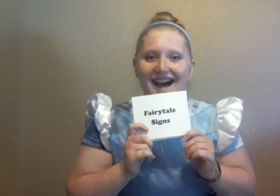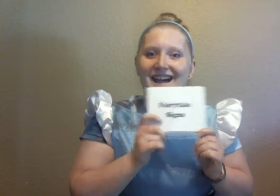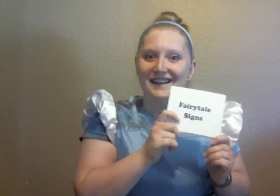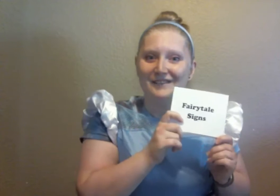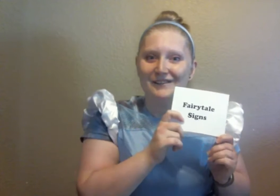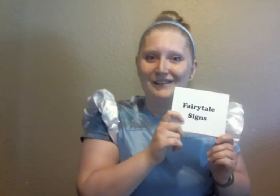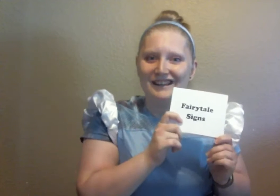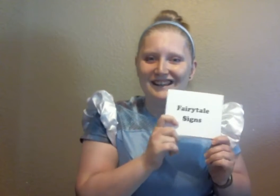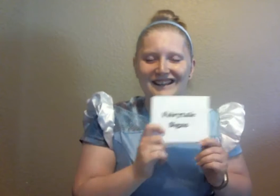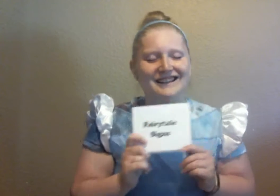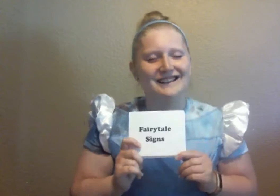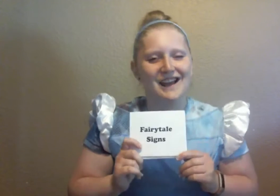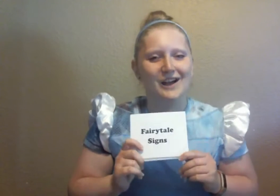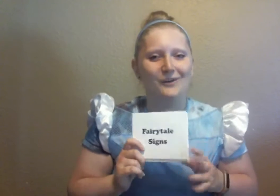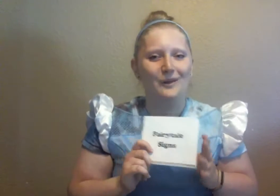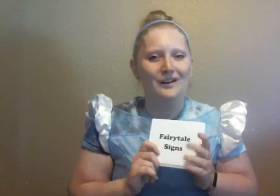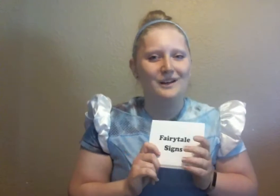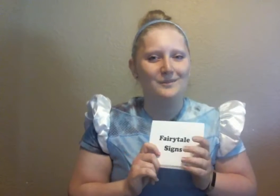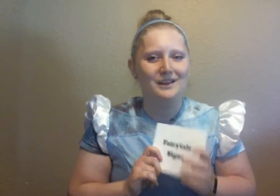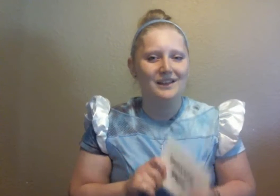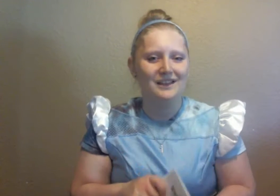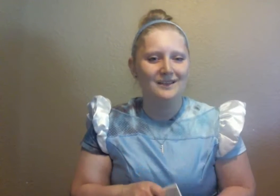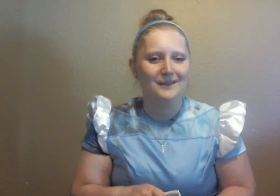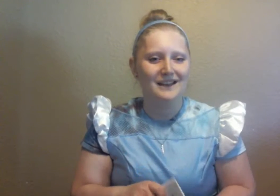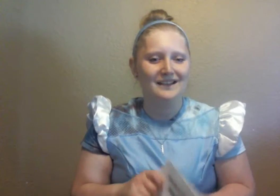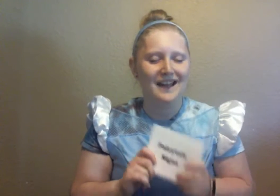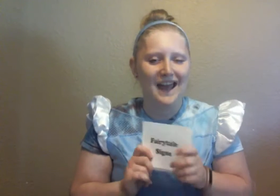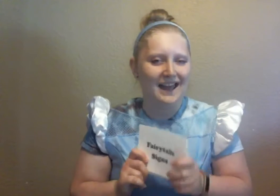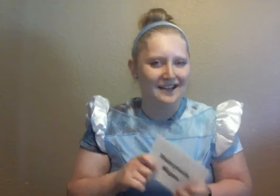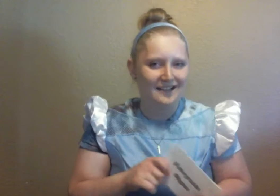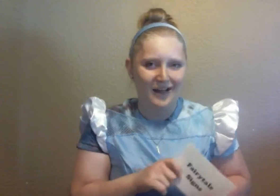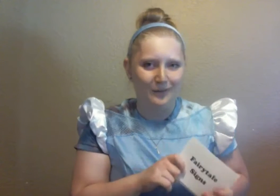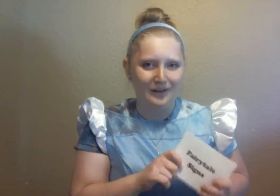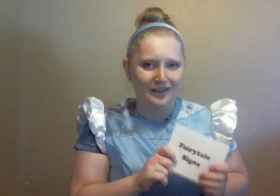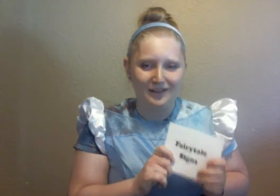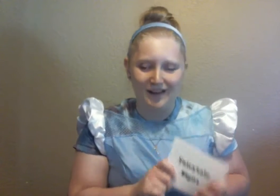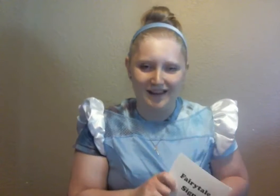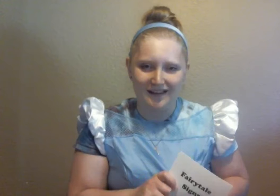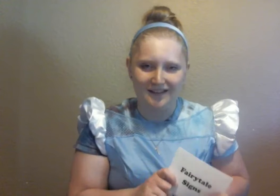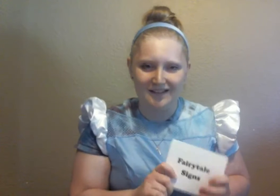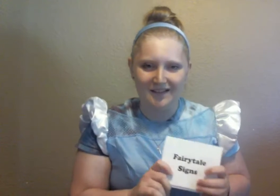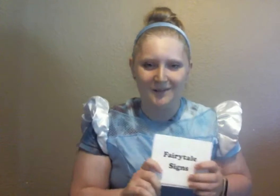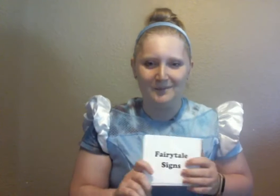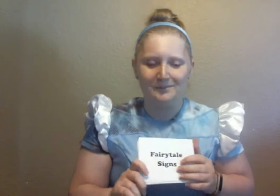Hi everyone! Welcome to this week's ASL with Liz.